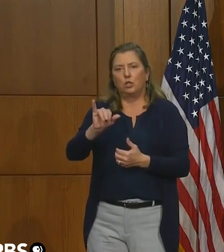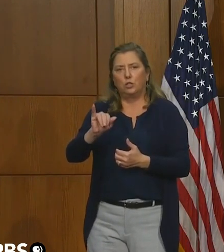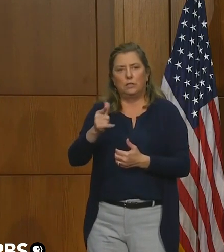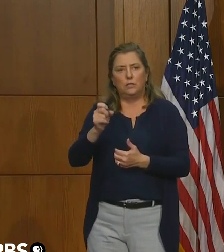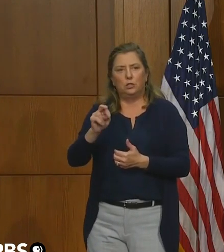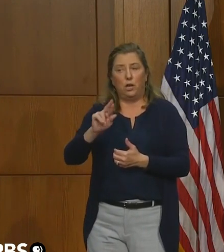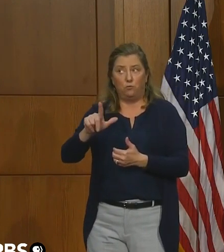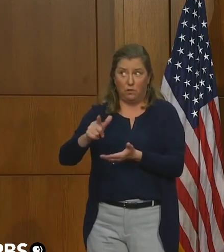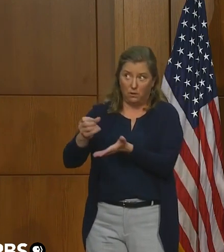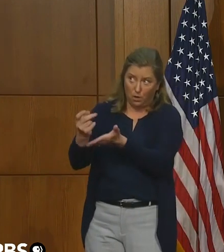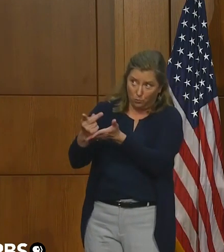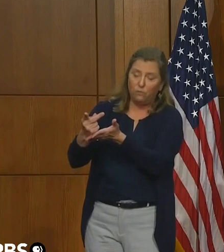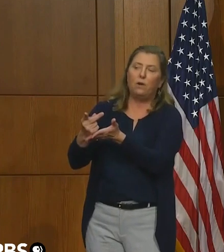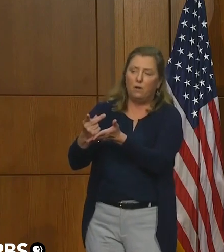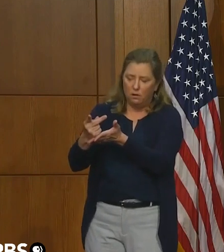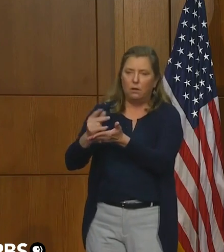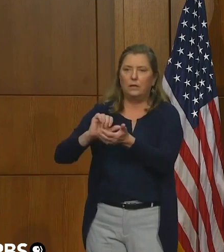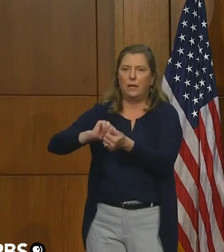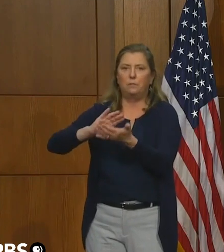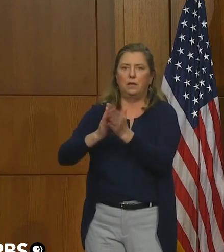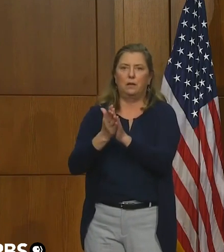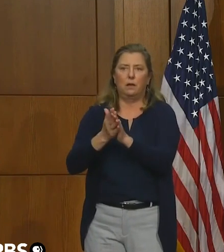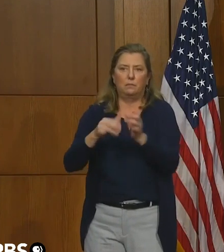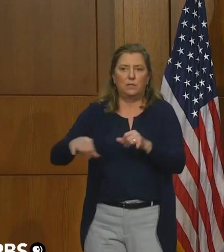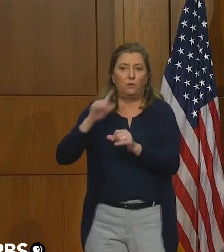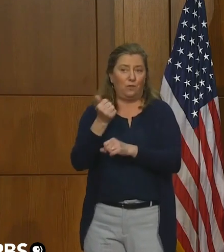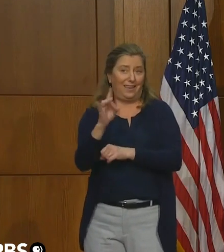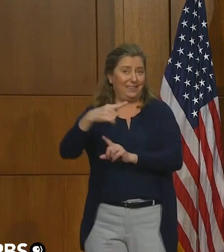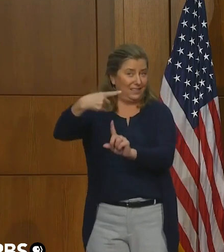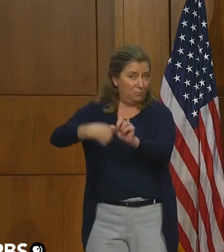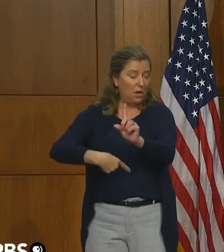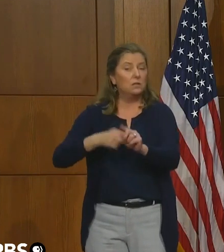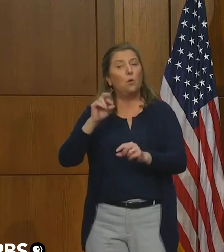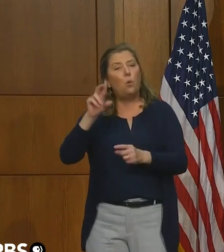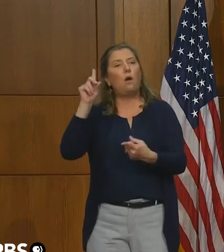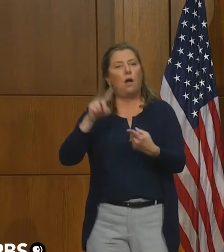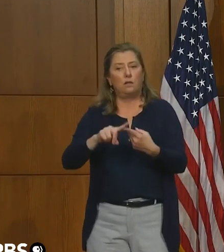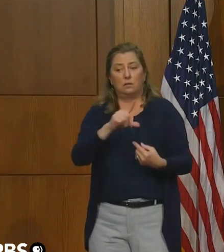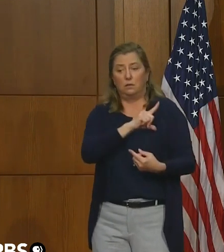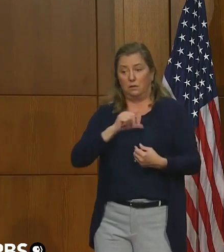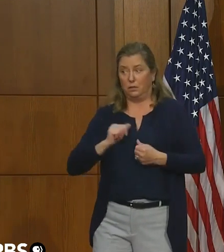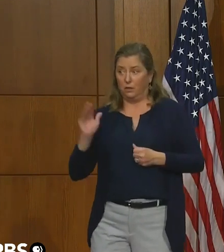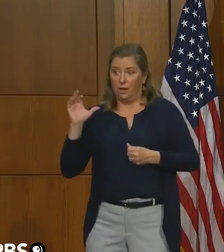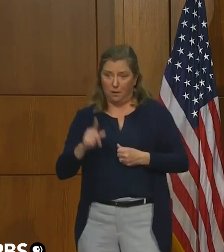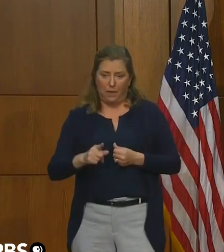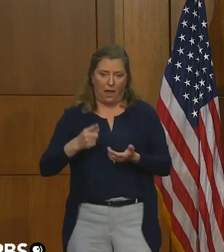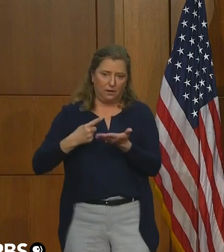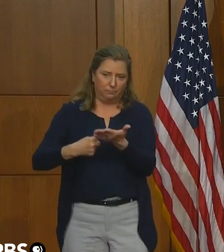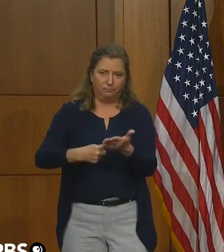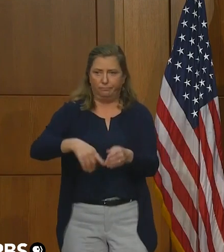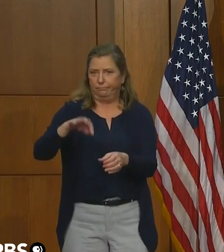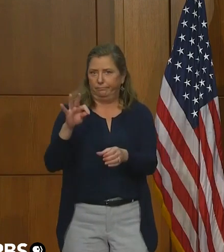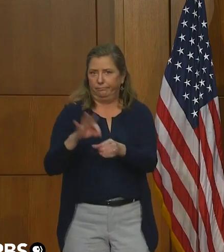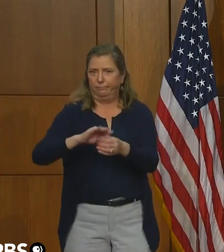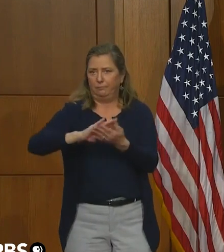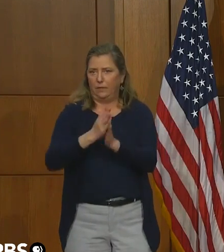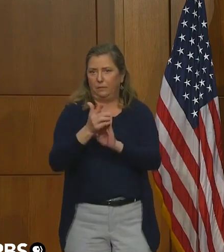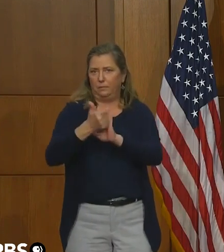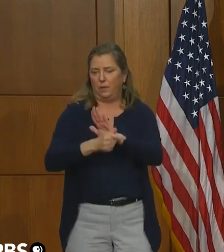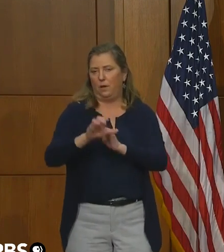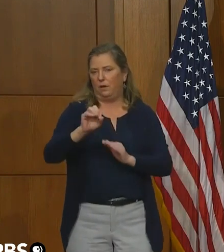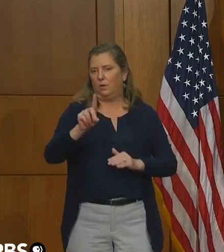approve, and then those actually can be standards for 18 months or until the legislators come back in town and codify it in the Virginia code.